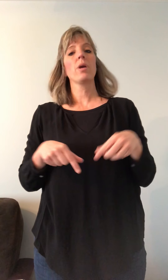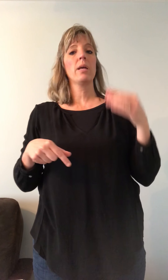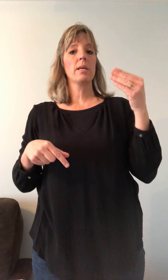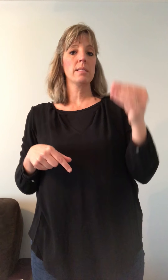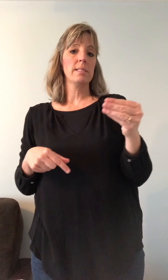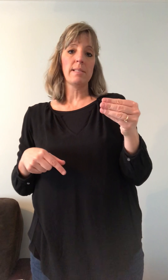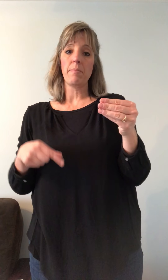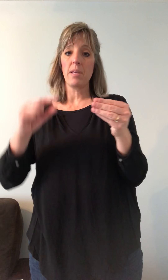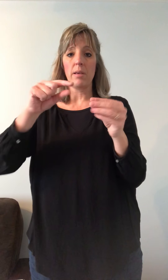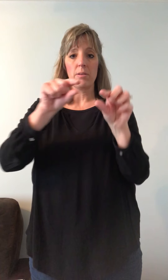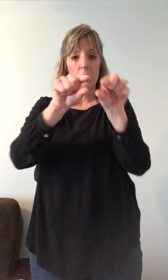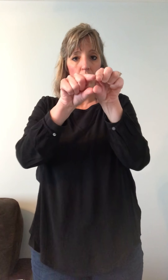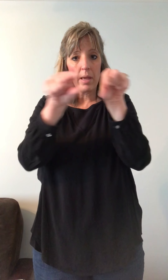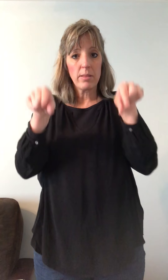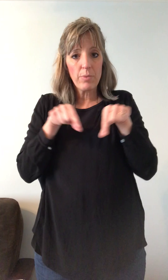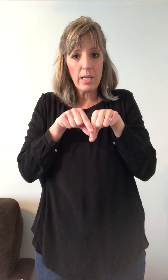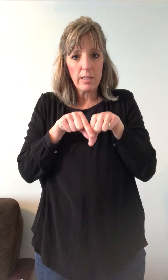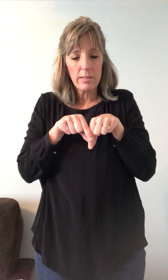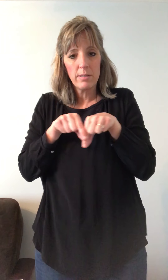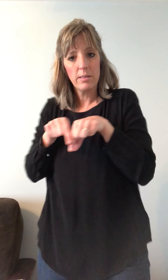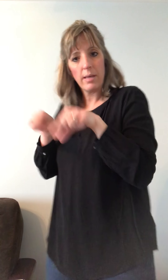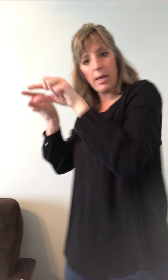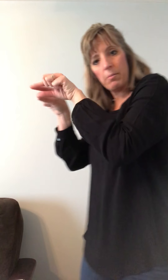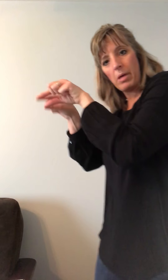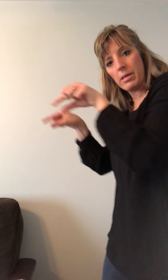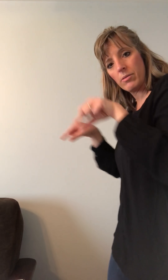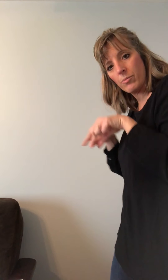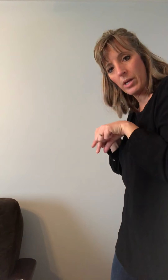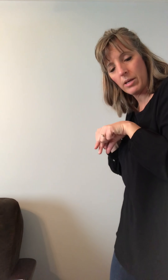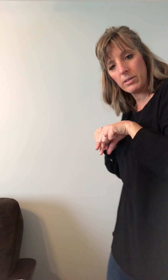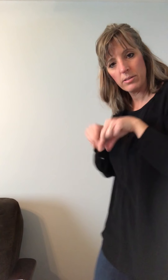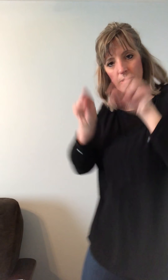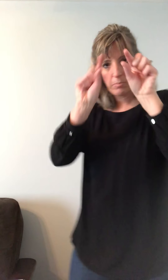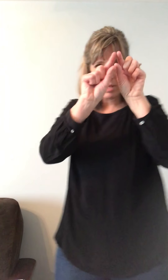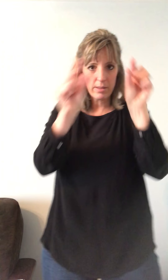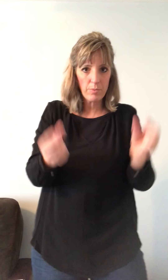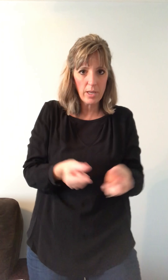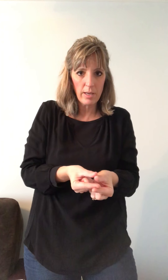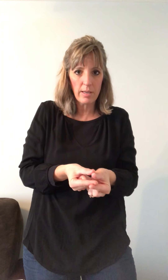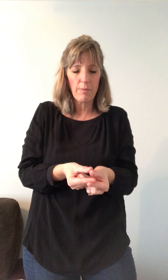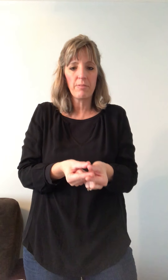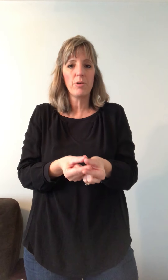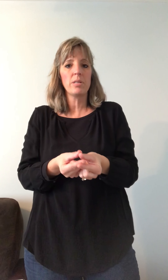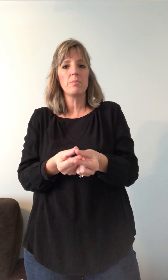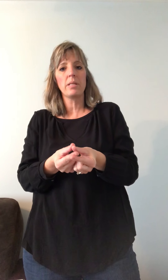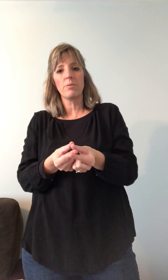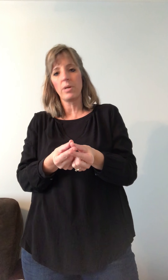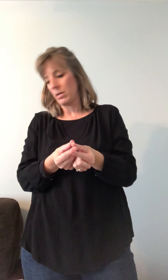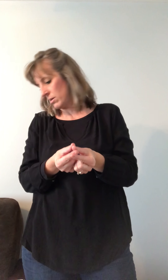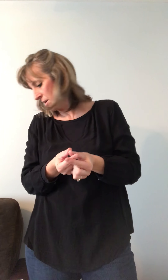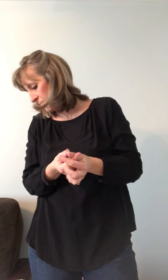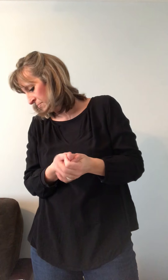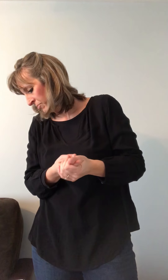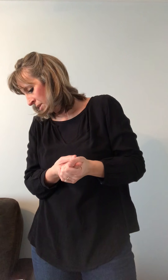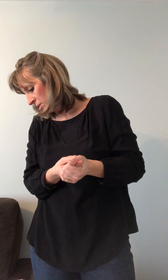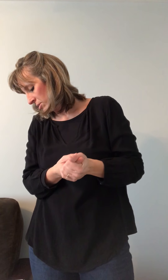Ring is the same thing. Make the ring. Okay? Make the ring. Make the ring, however you want to make the ring, so that they